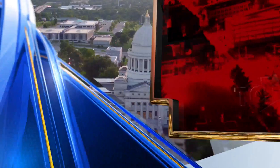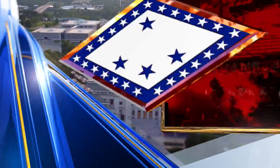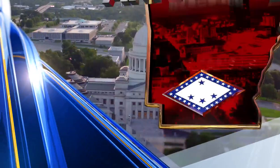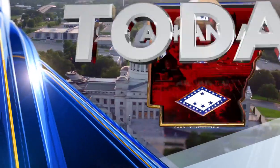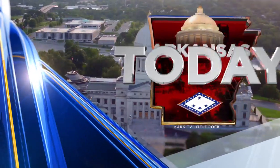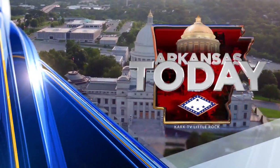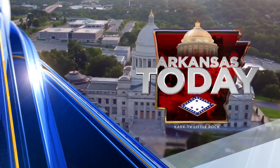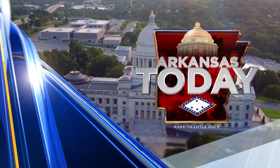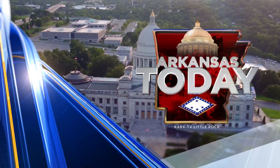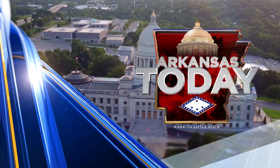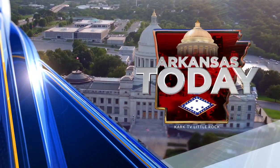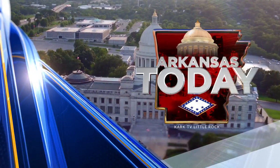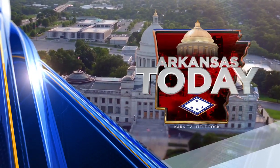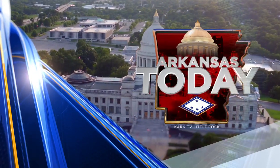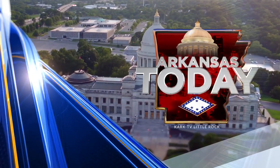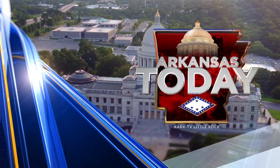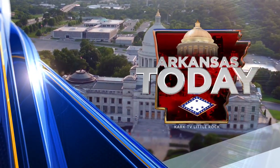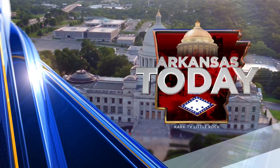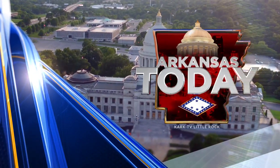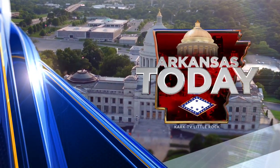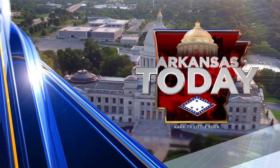Statewide Newscast, Arkansas Today.